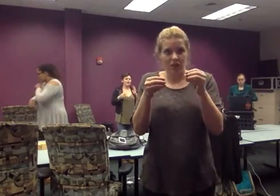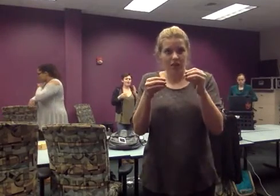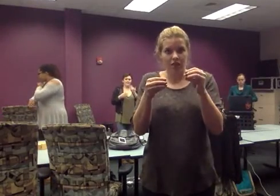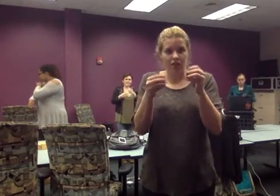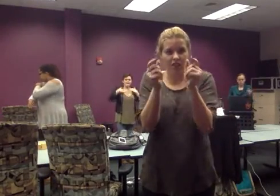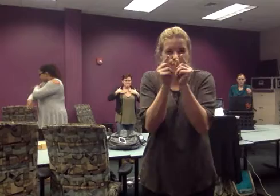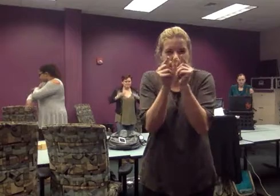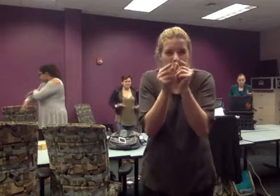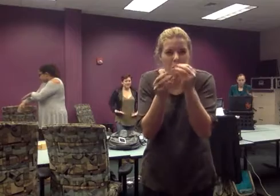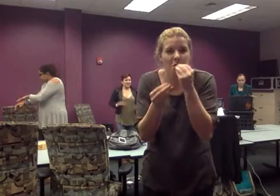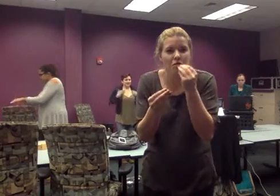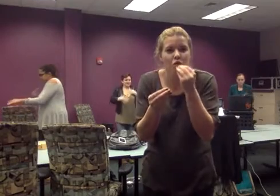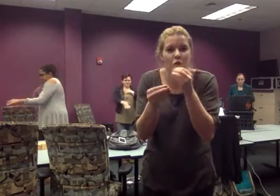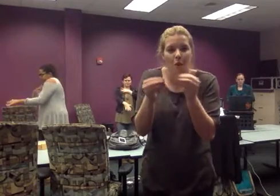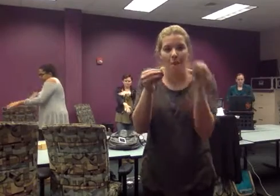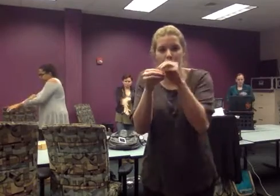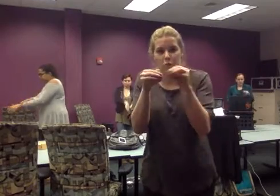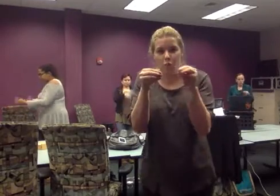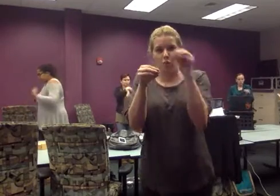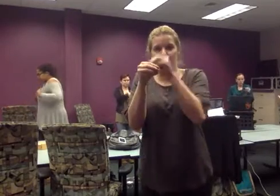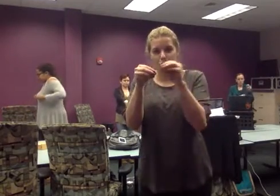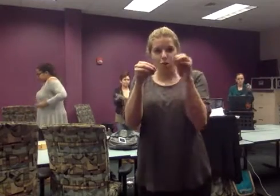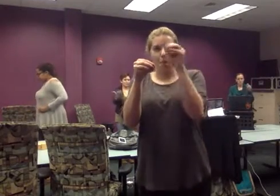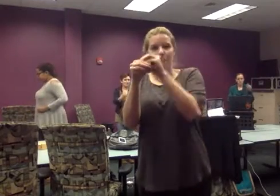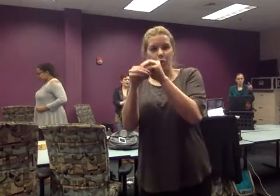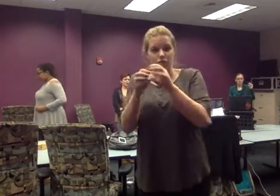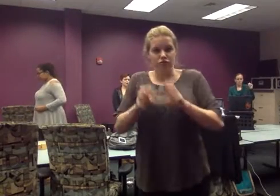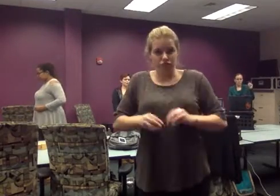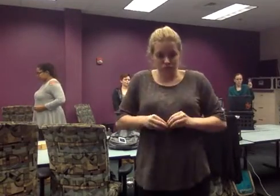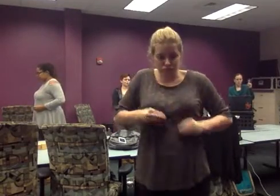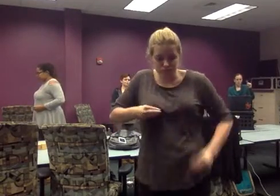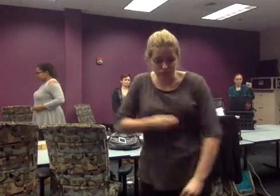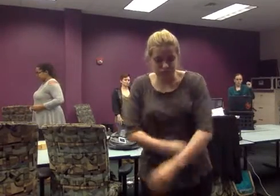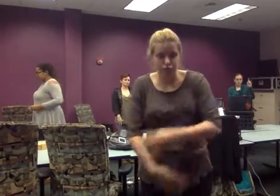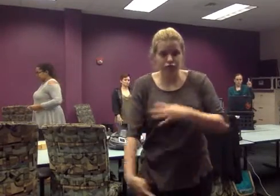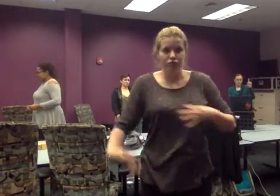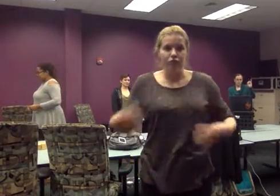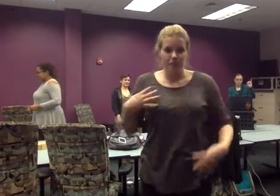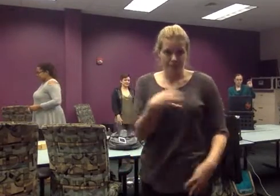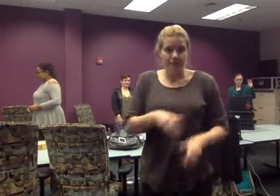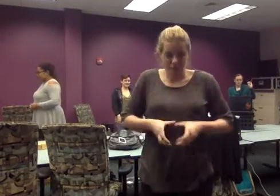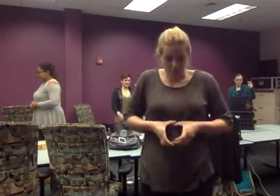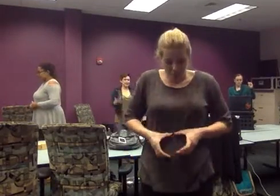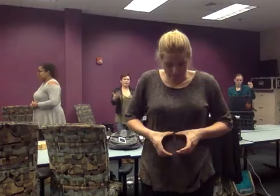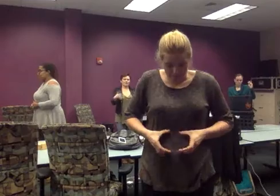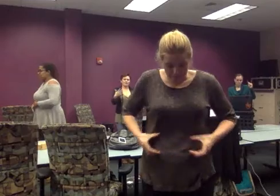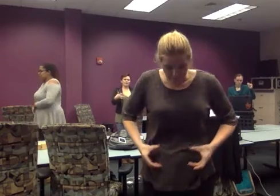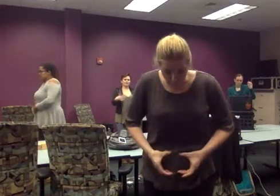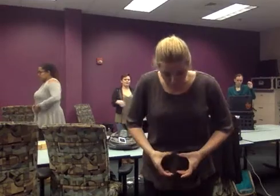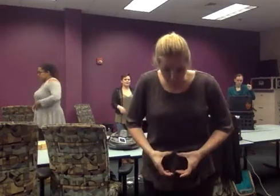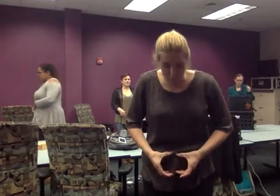so fascinated today in science. And then when it goes into the large intestines, really the food can't be broken down much